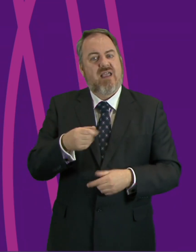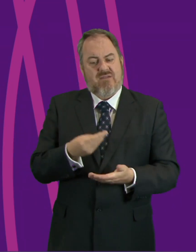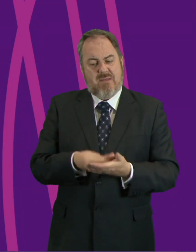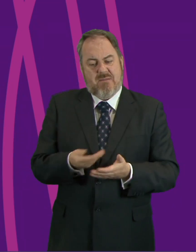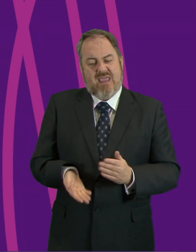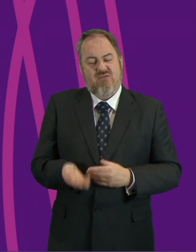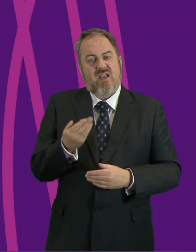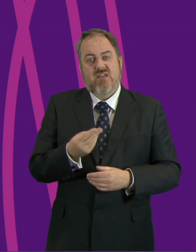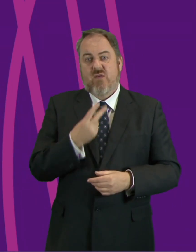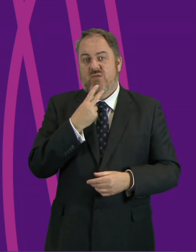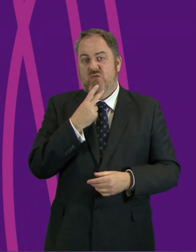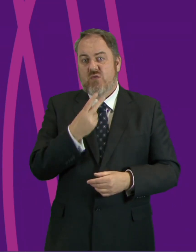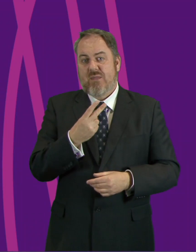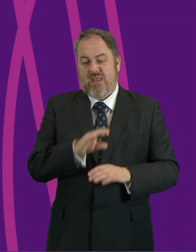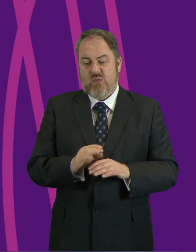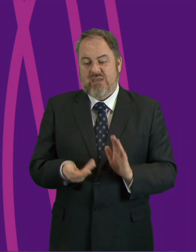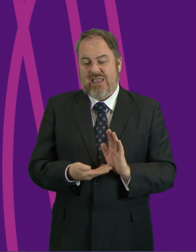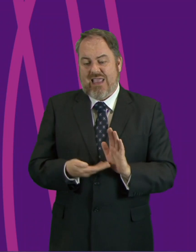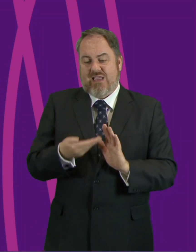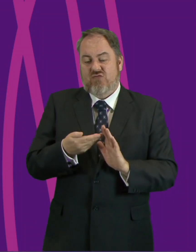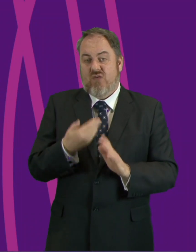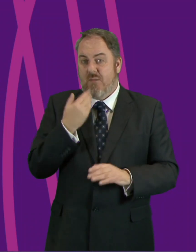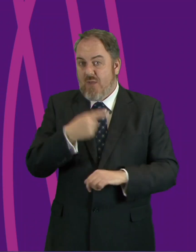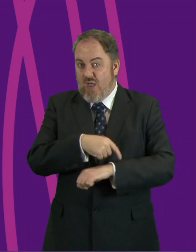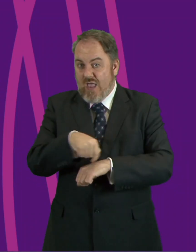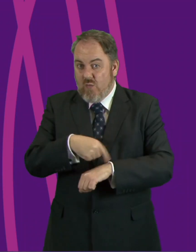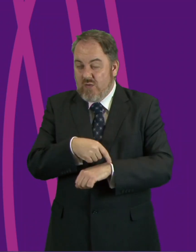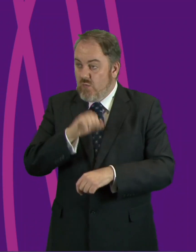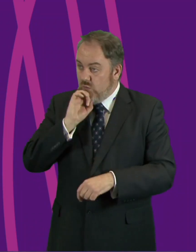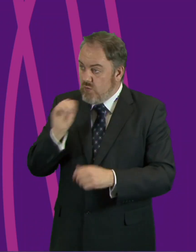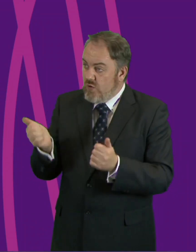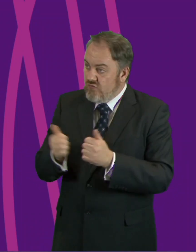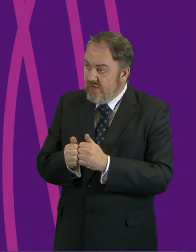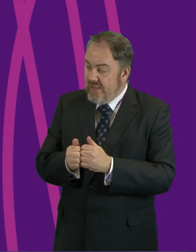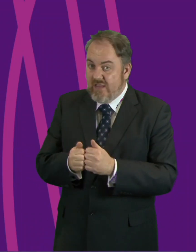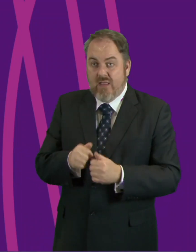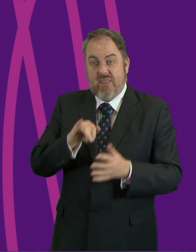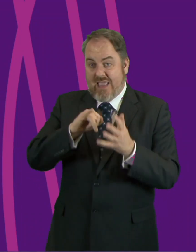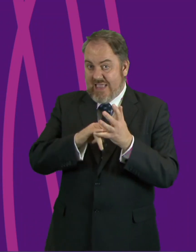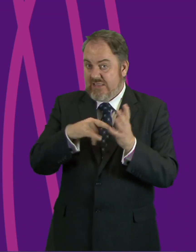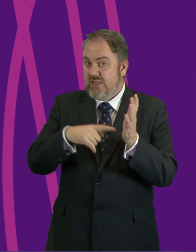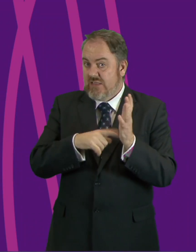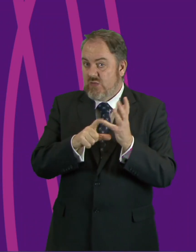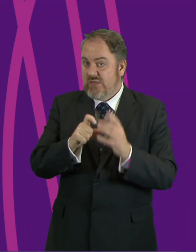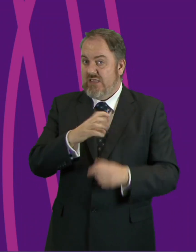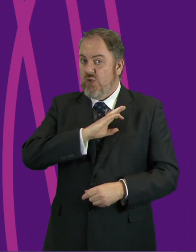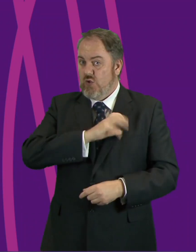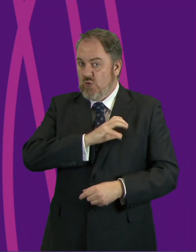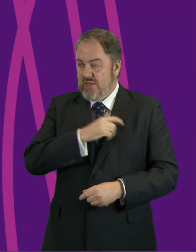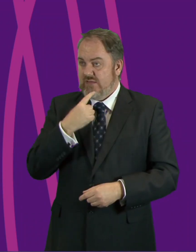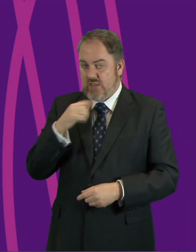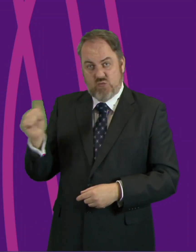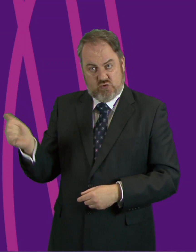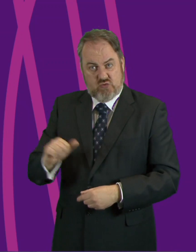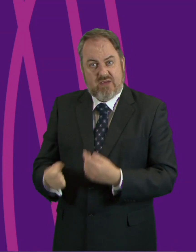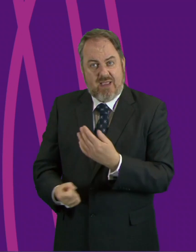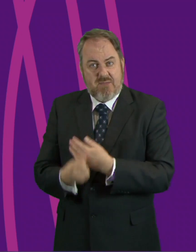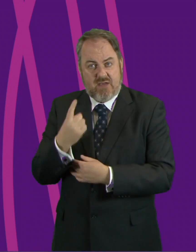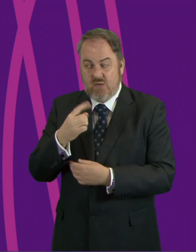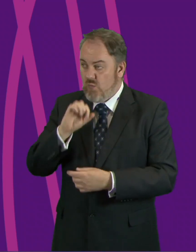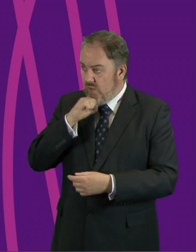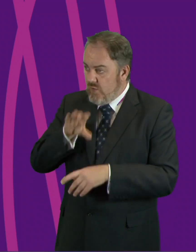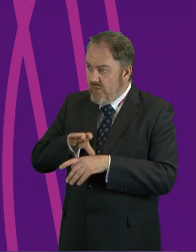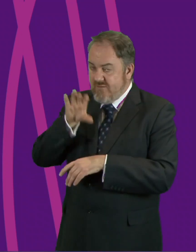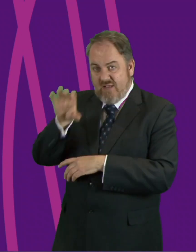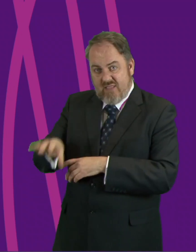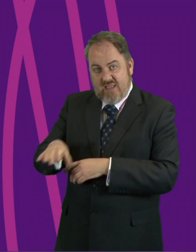of £2 an hour. Will the First Minister support this call from the STUC? And will she provide the funding for it? And